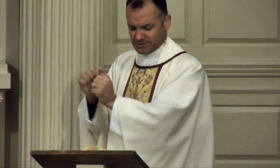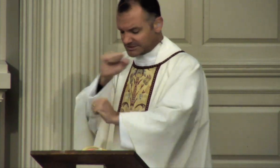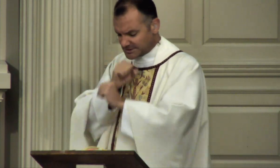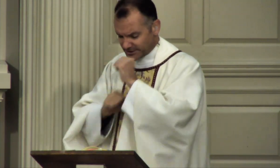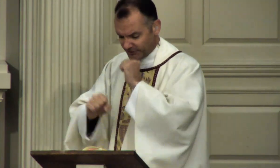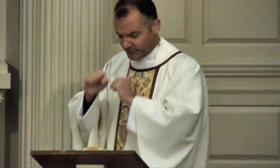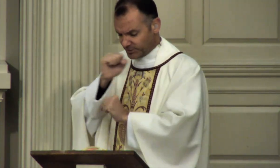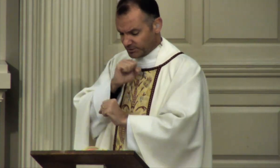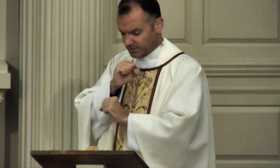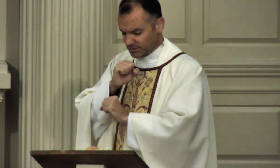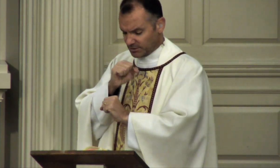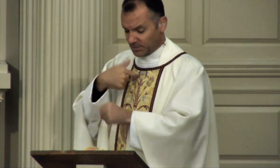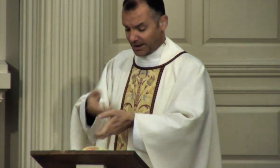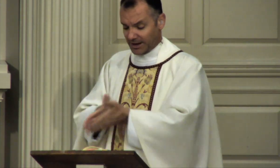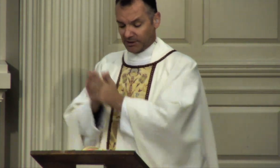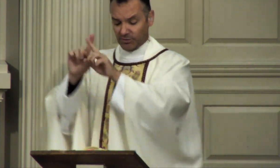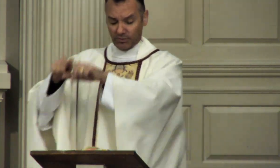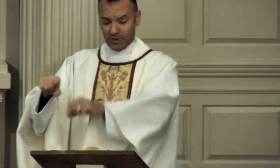and those afflicted.